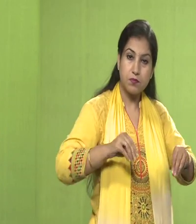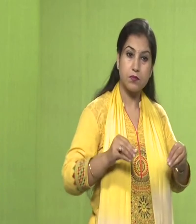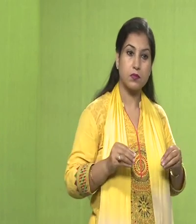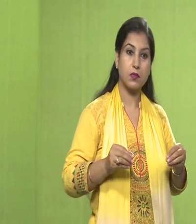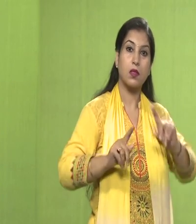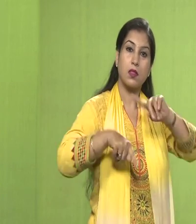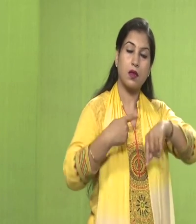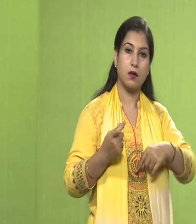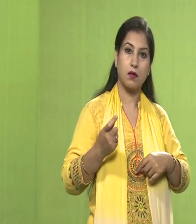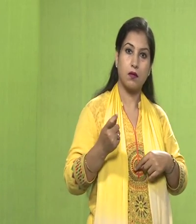rich.